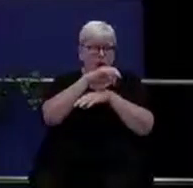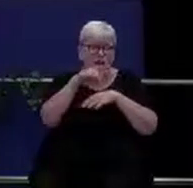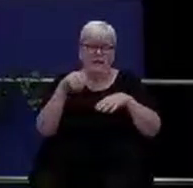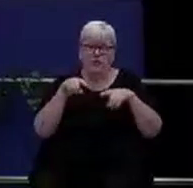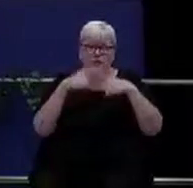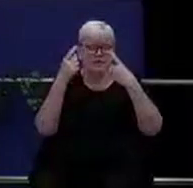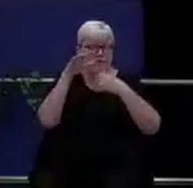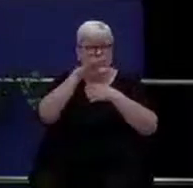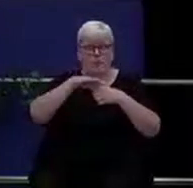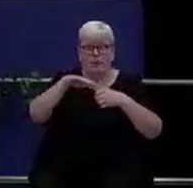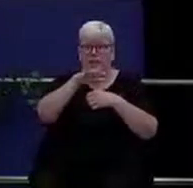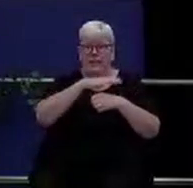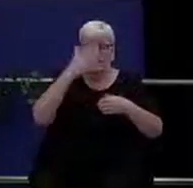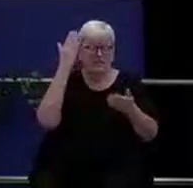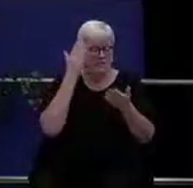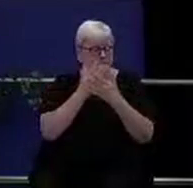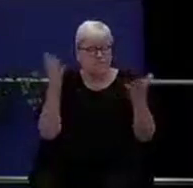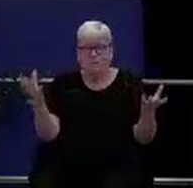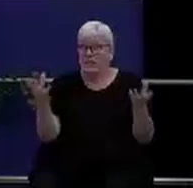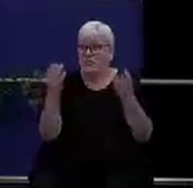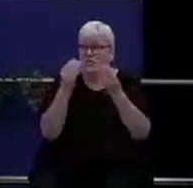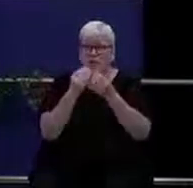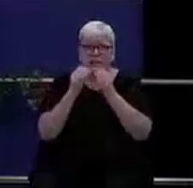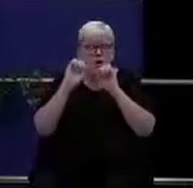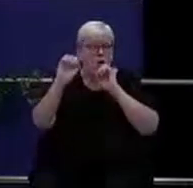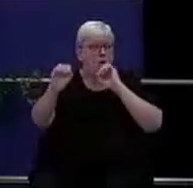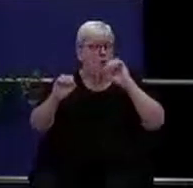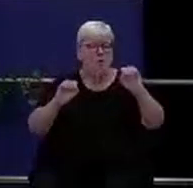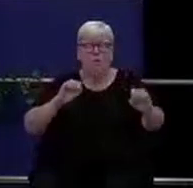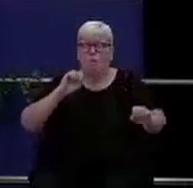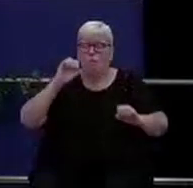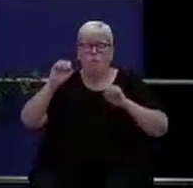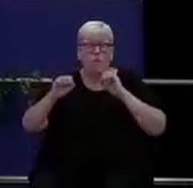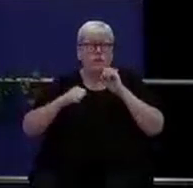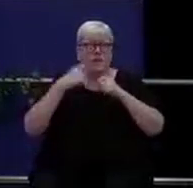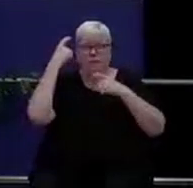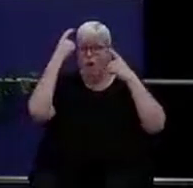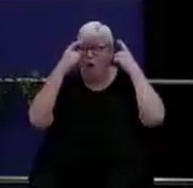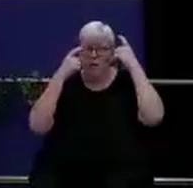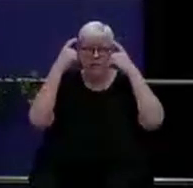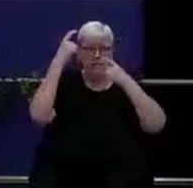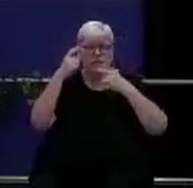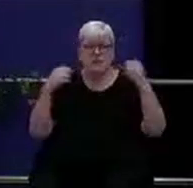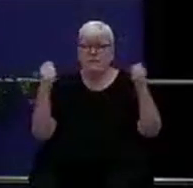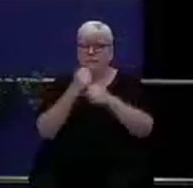human, be together, have their own thoughts, and get their socks mended, I mean, what's not to